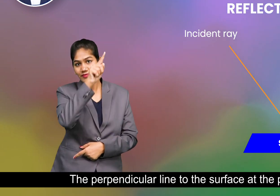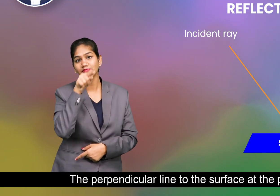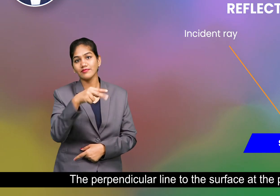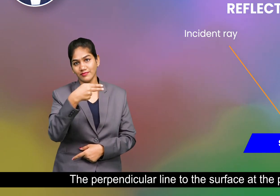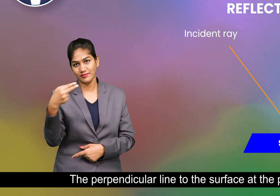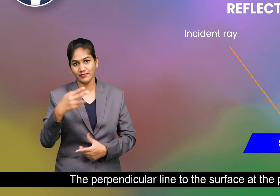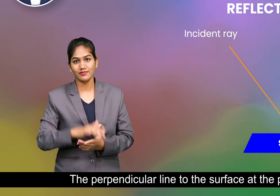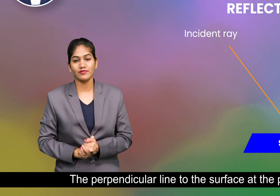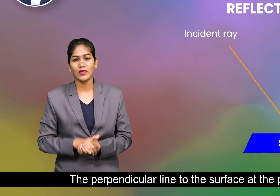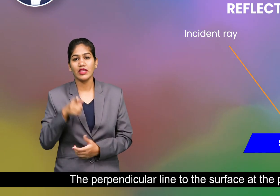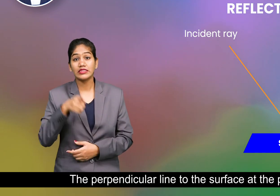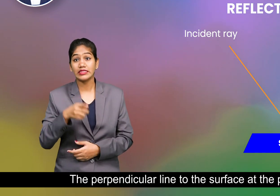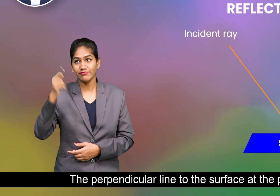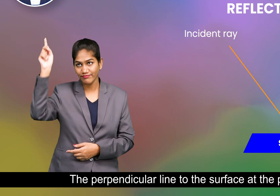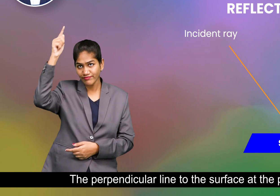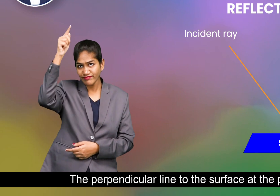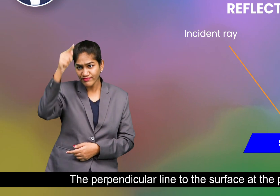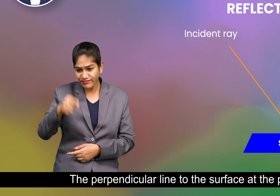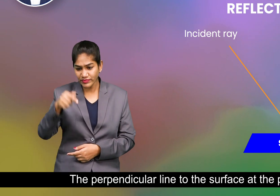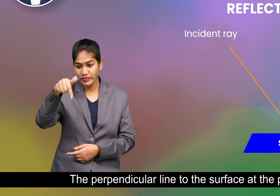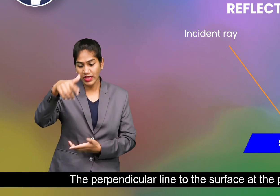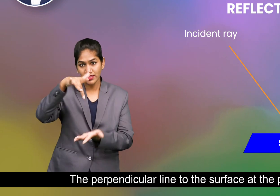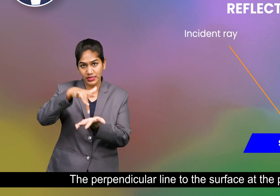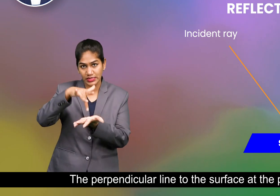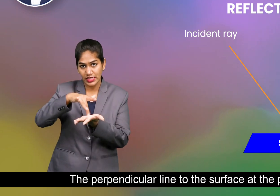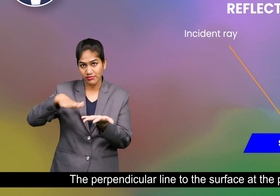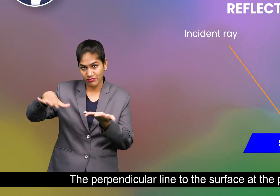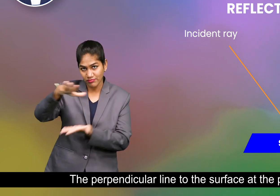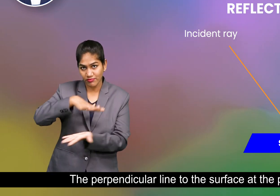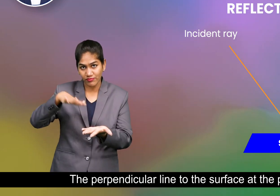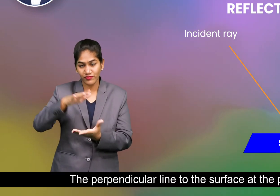The perpendicular line to the surface